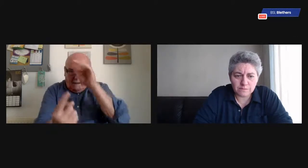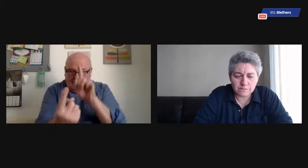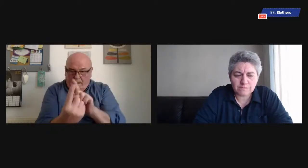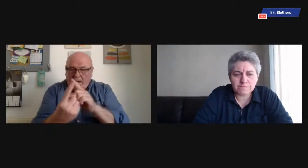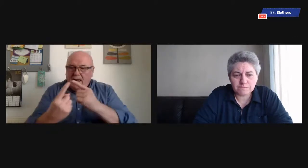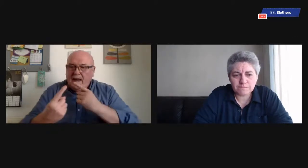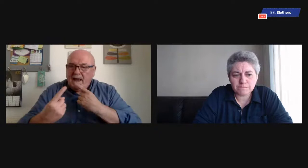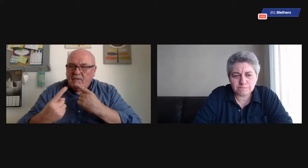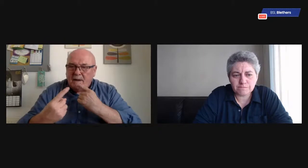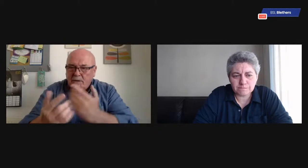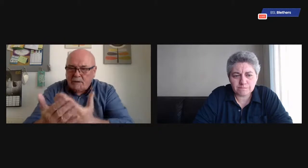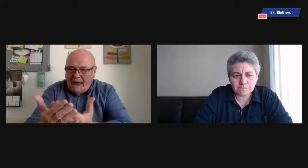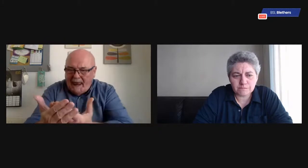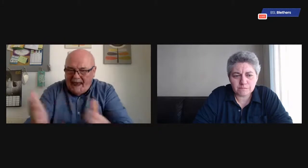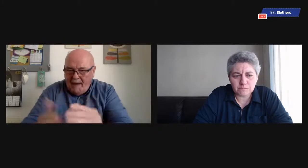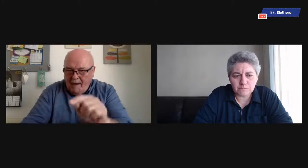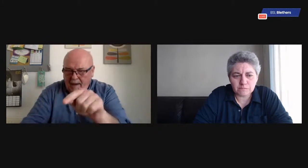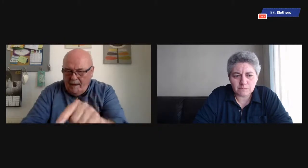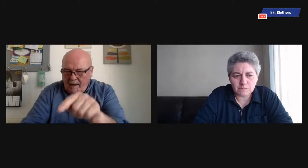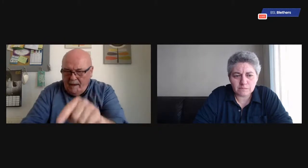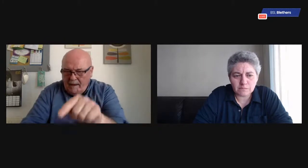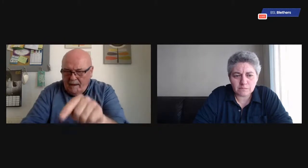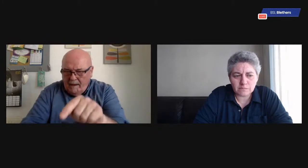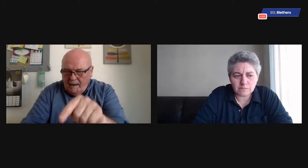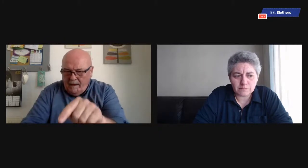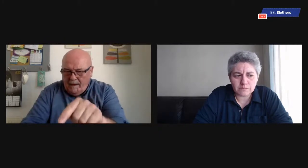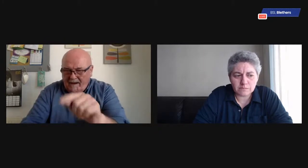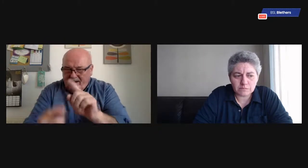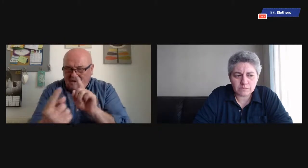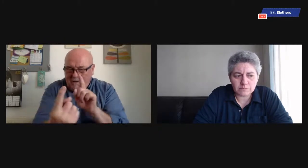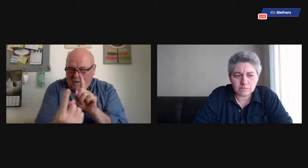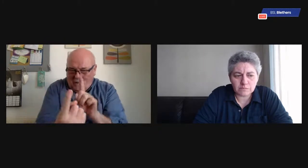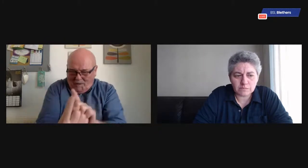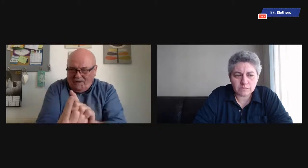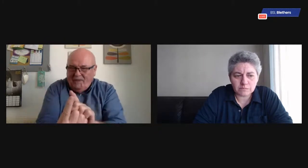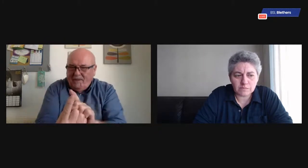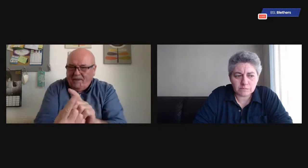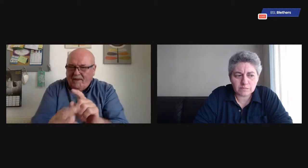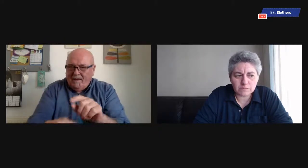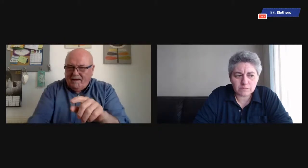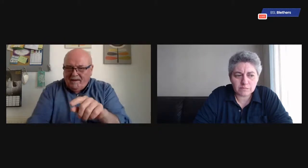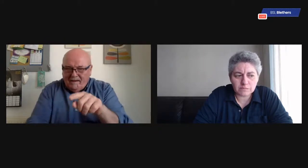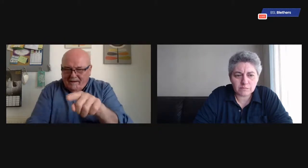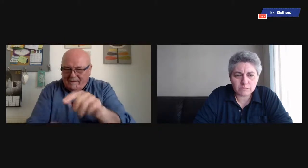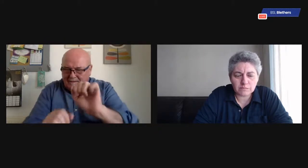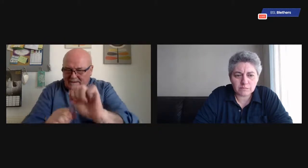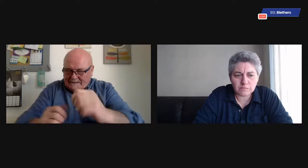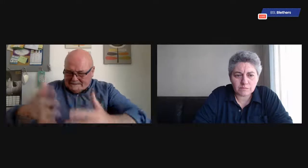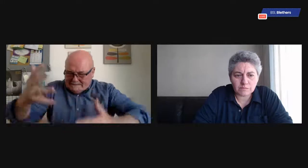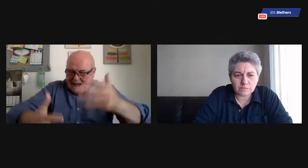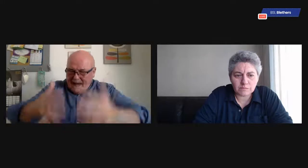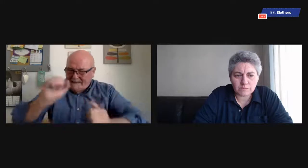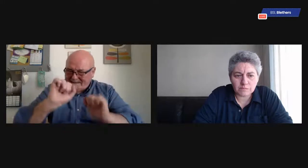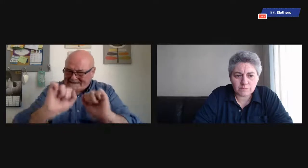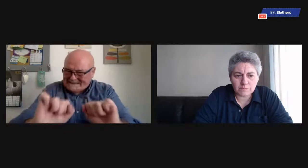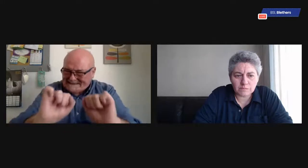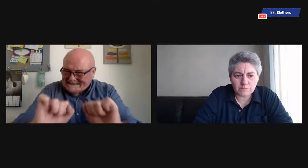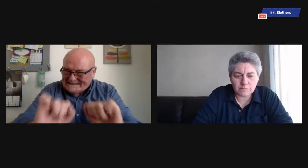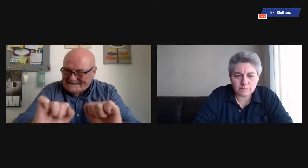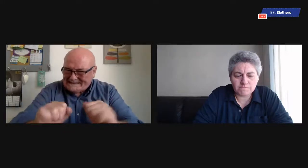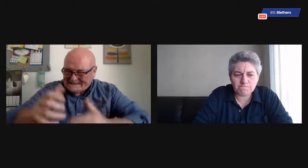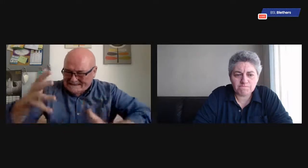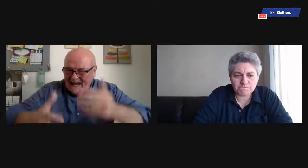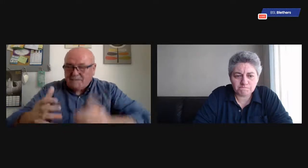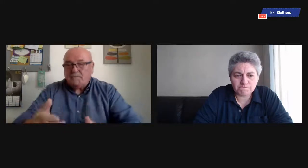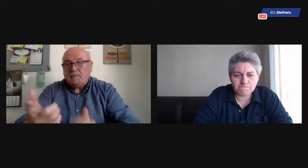that situation, you will realize that that person usually knows nothing about the process, about what